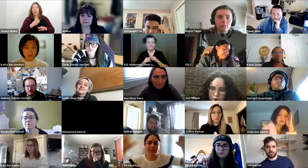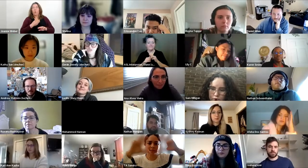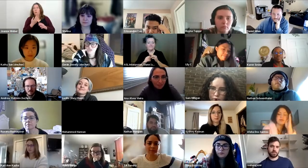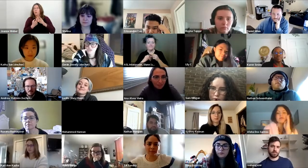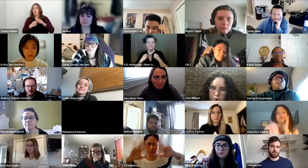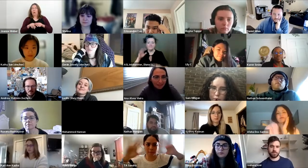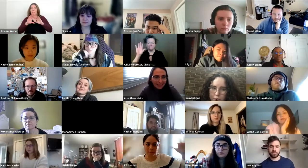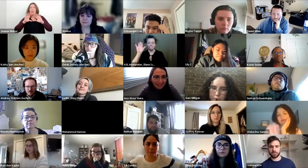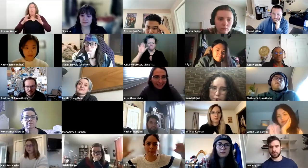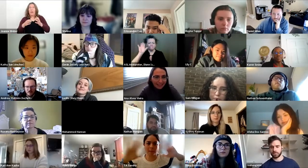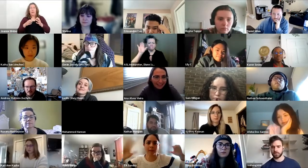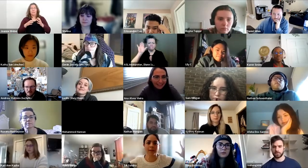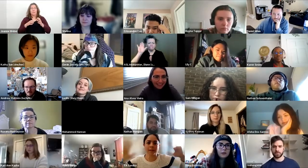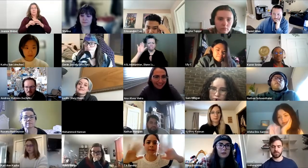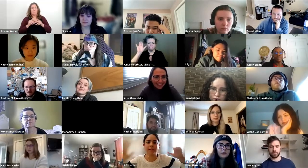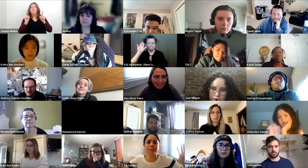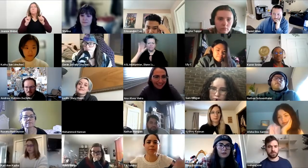Joanne?